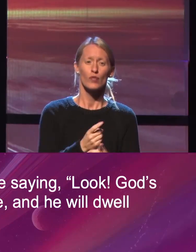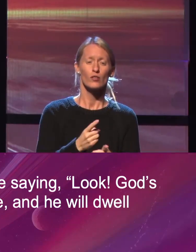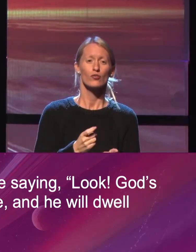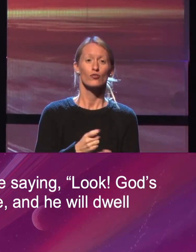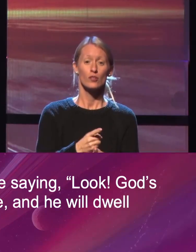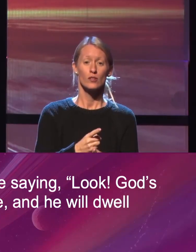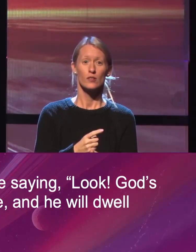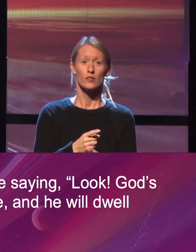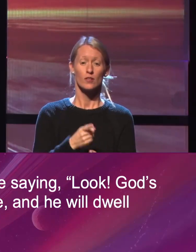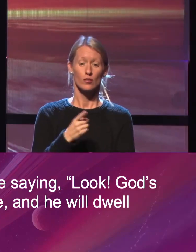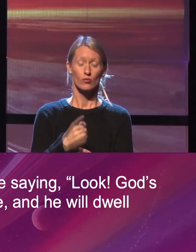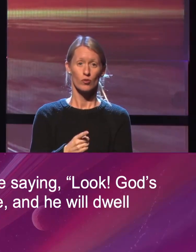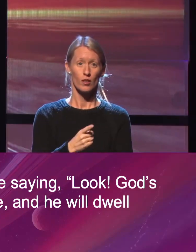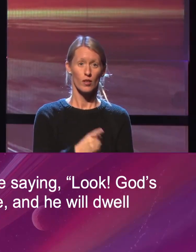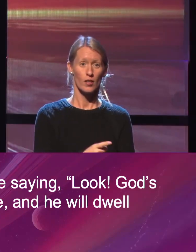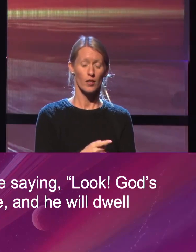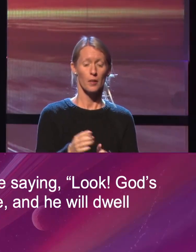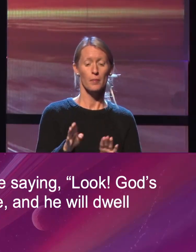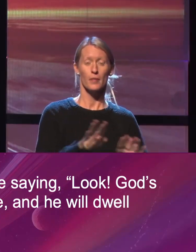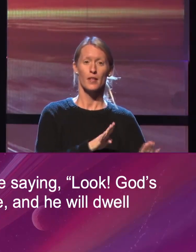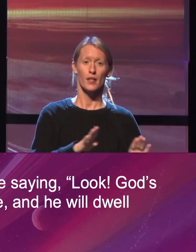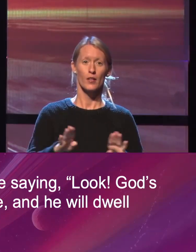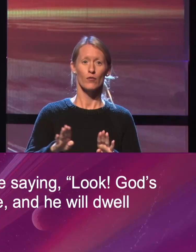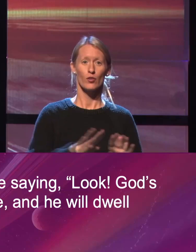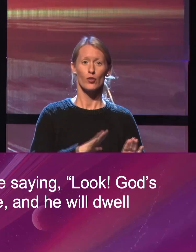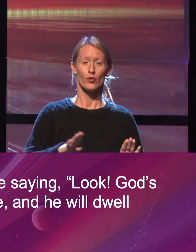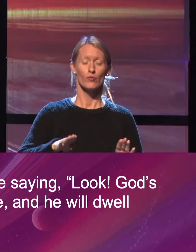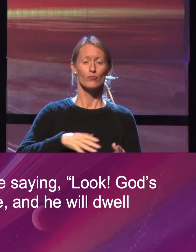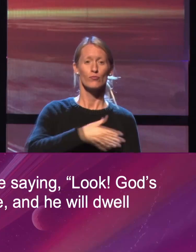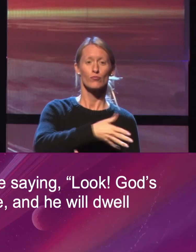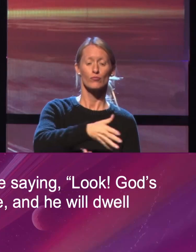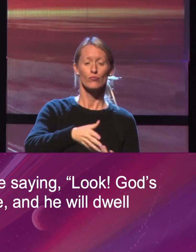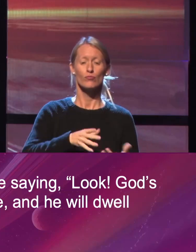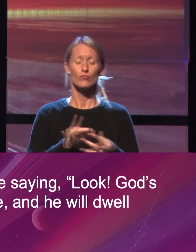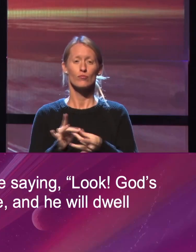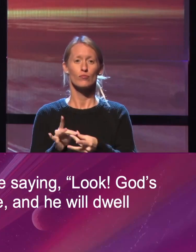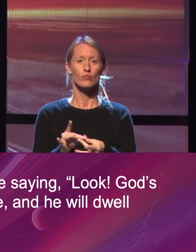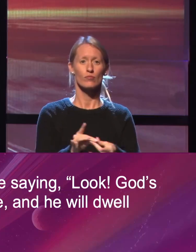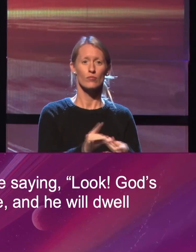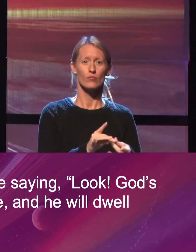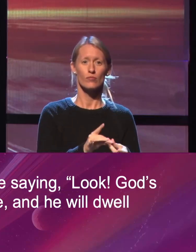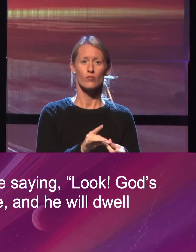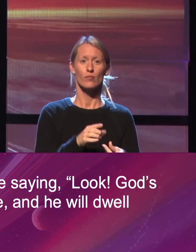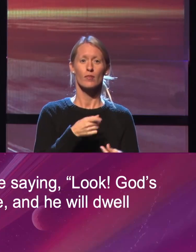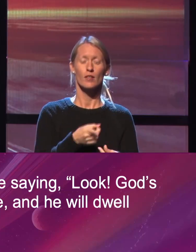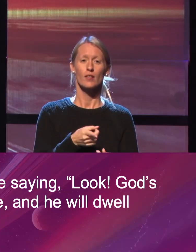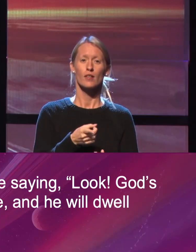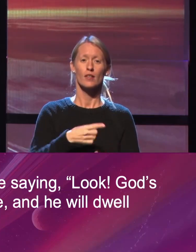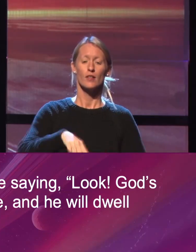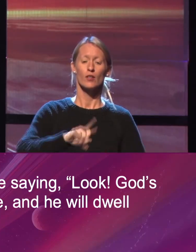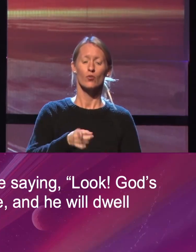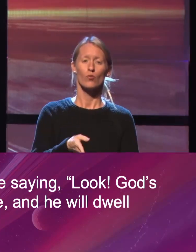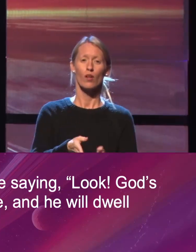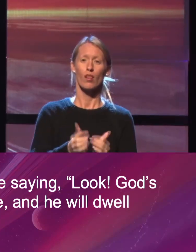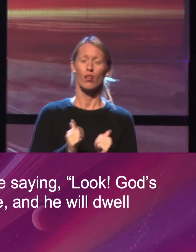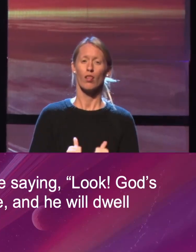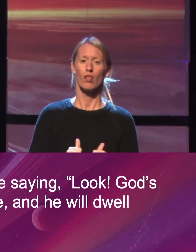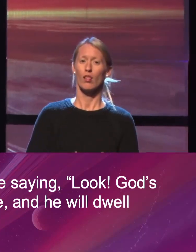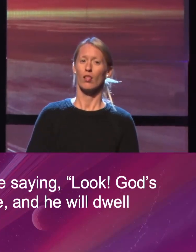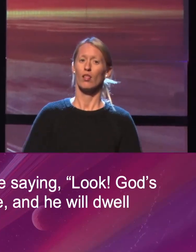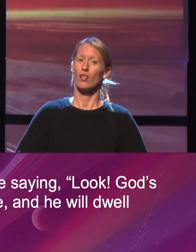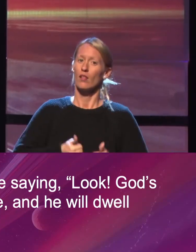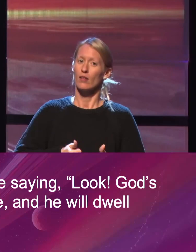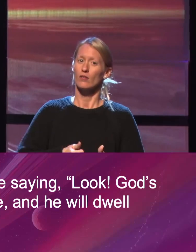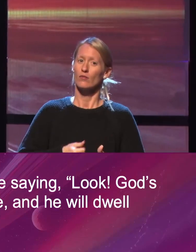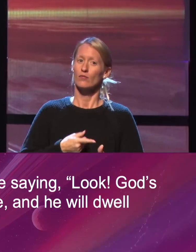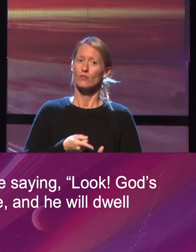of right behavior towards one another. And it says, and he will dwell with them. So John has this vision,